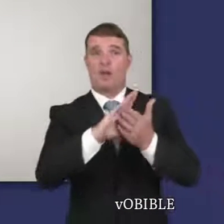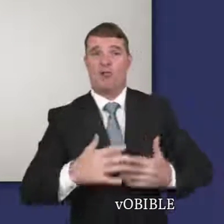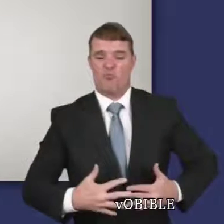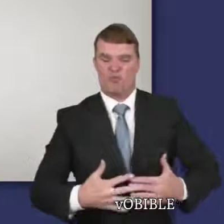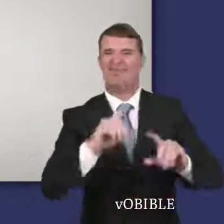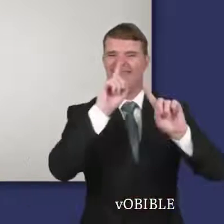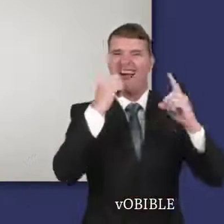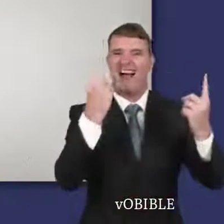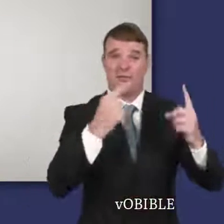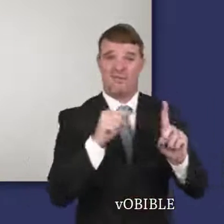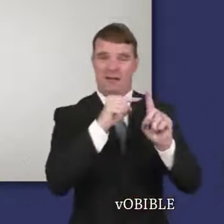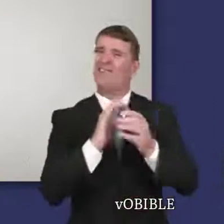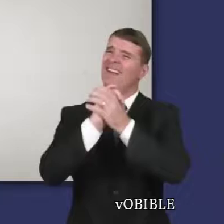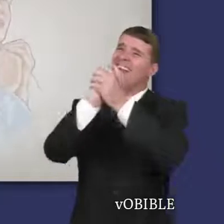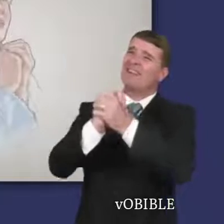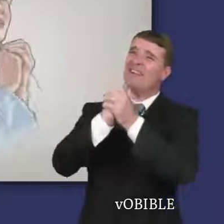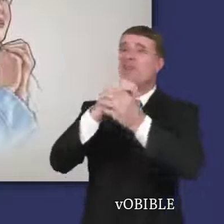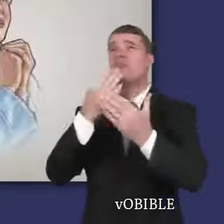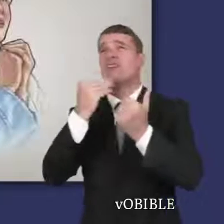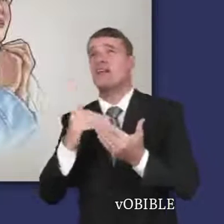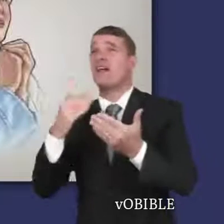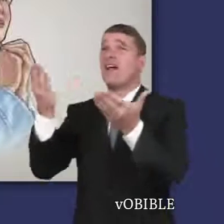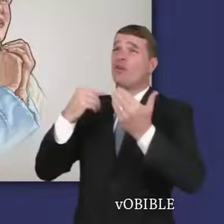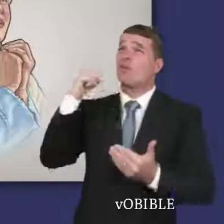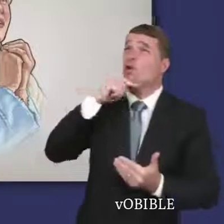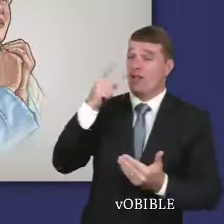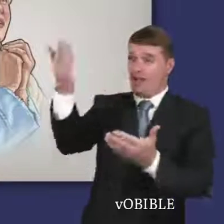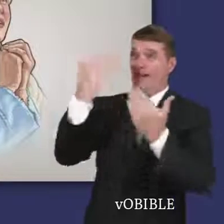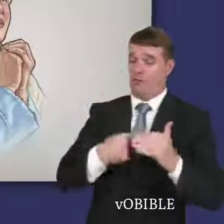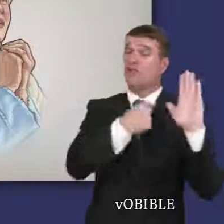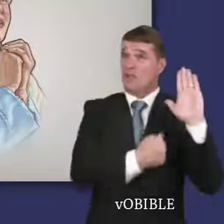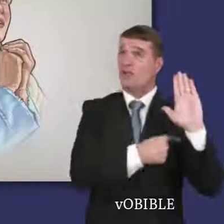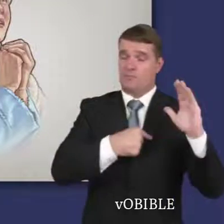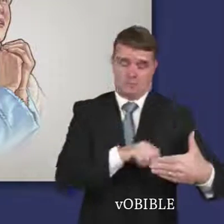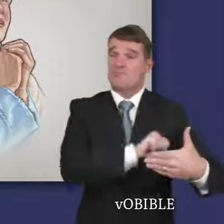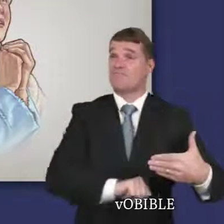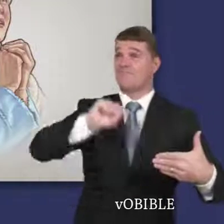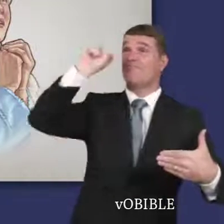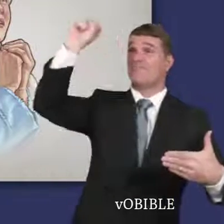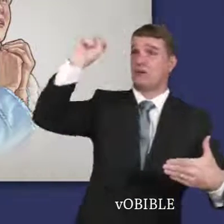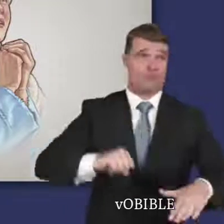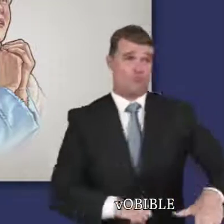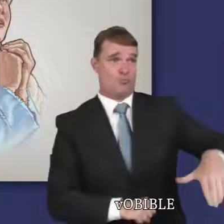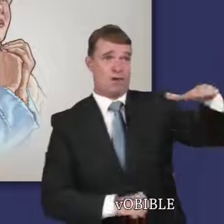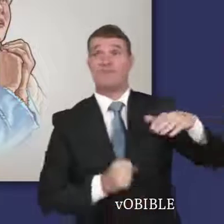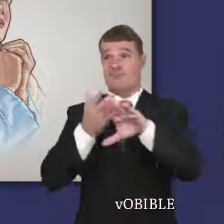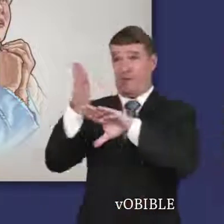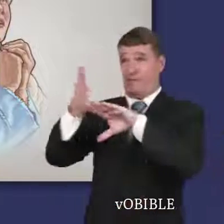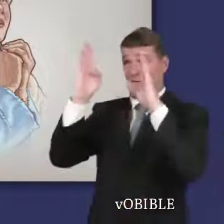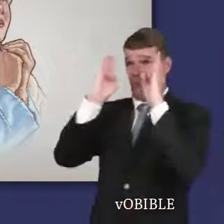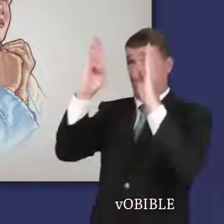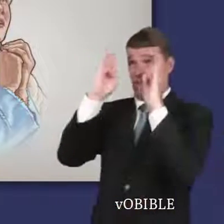In chapter 1, a barren woman named Hannah begs Jehovah for a son, promising to devote him to